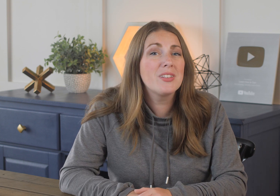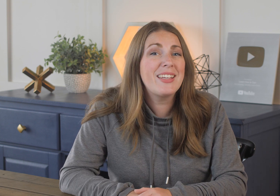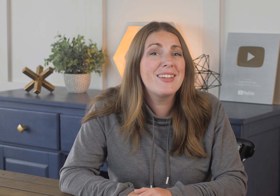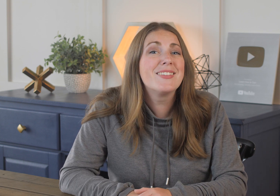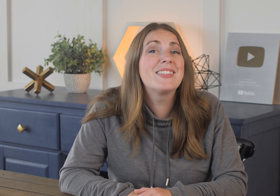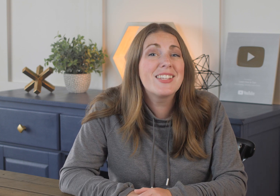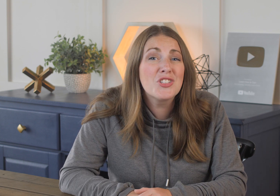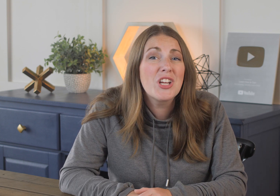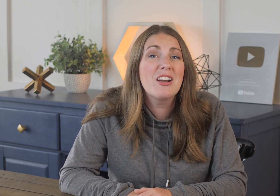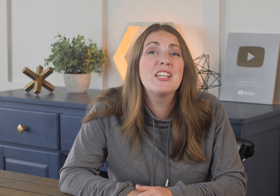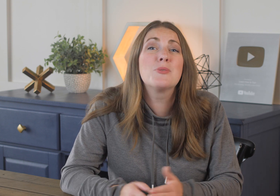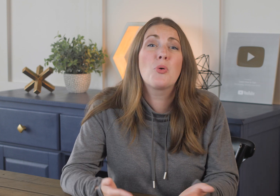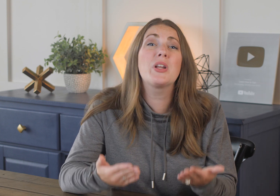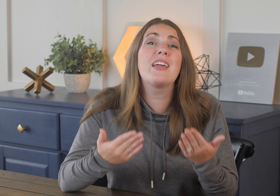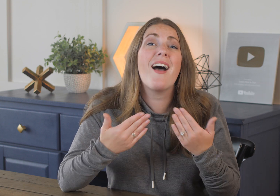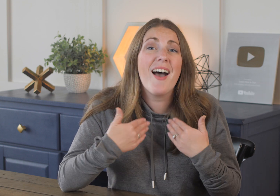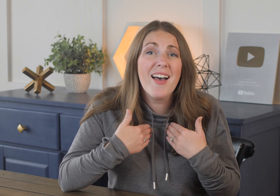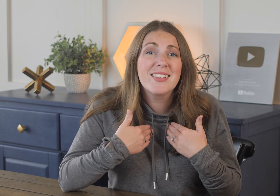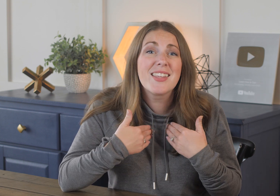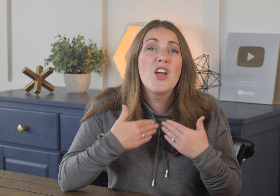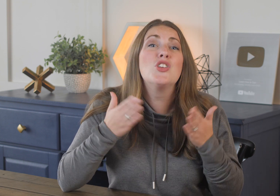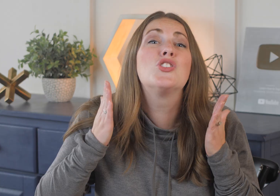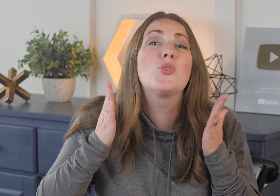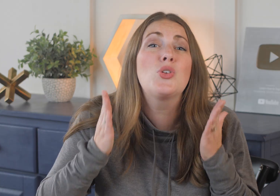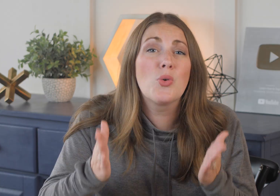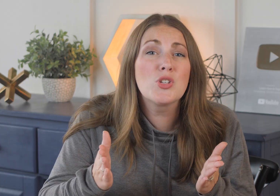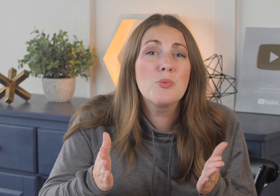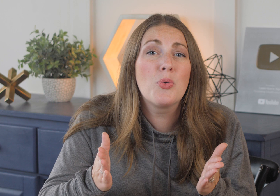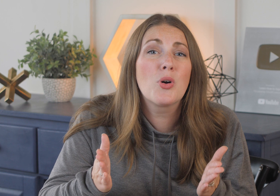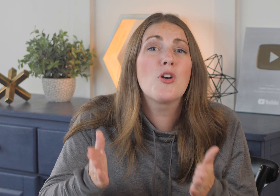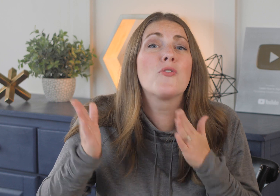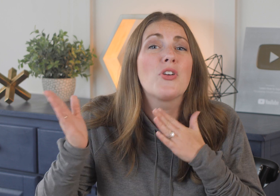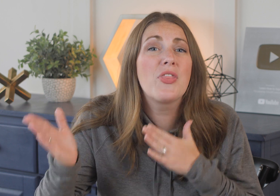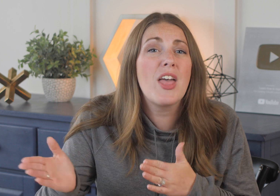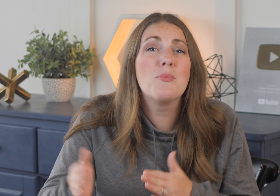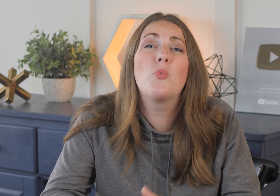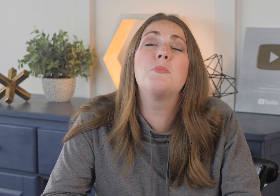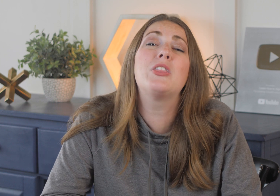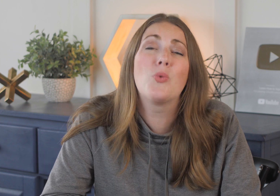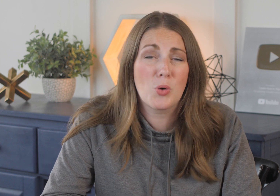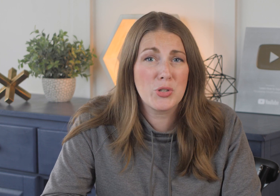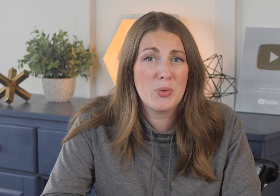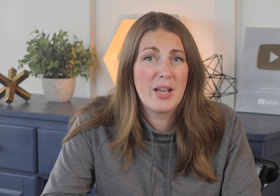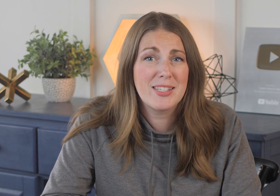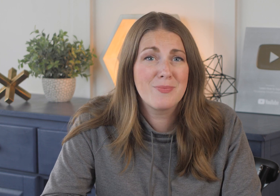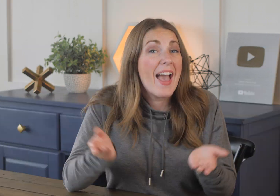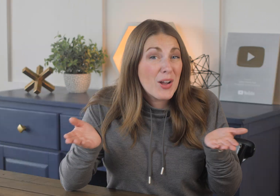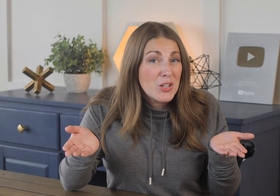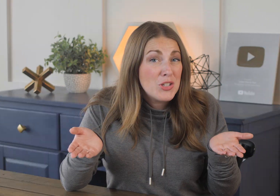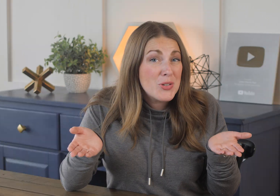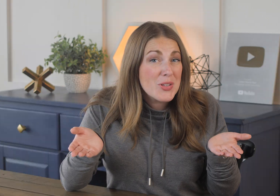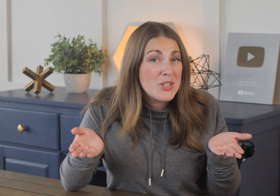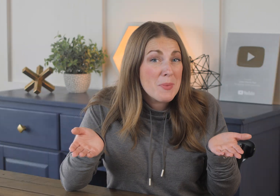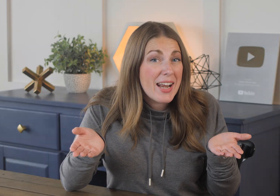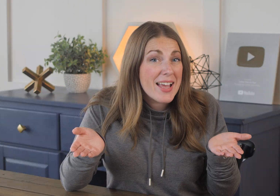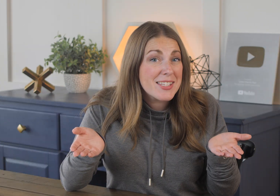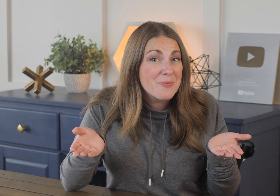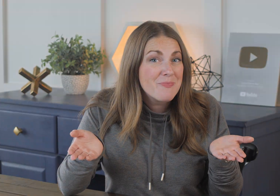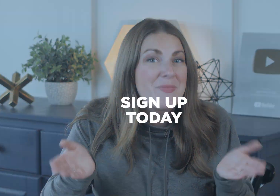importantly, Skillshare is supporting us, so your support for them would mean the world to us. How can you do this, you might ask?